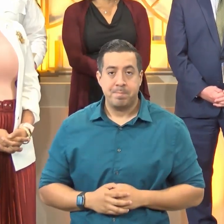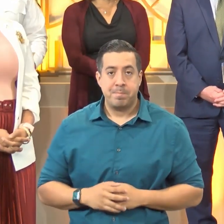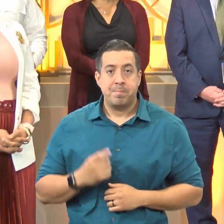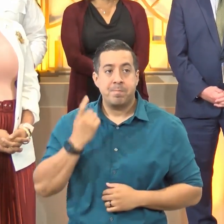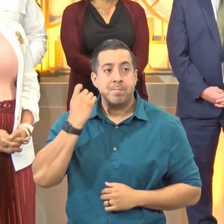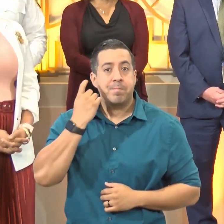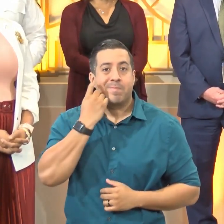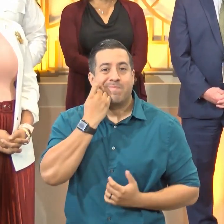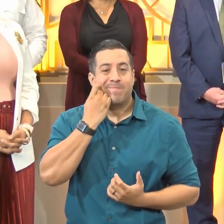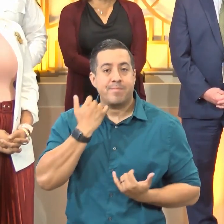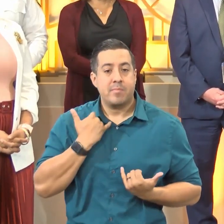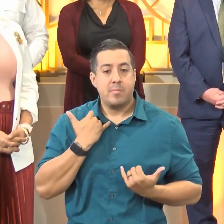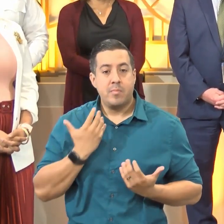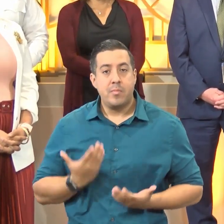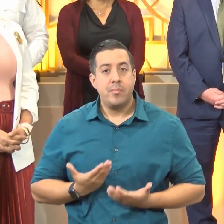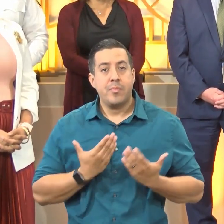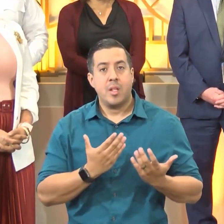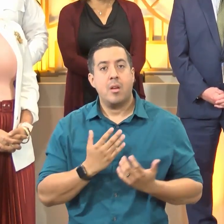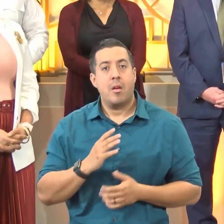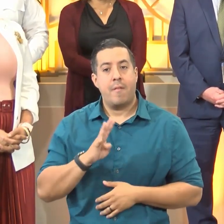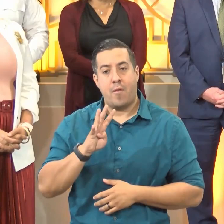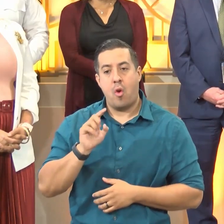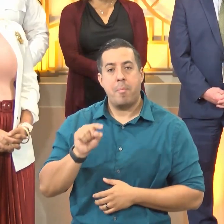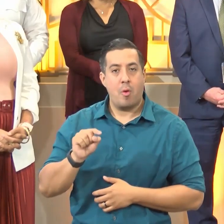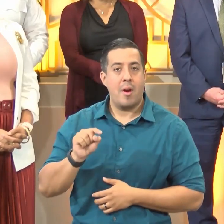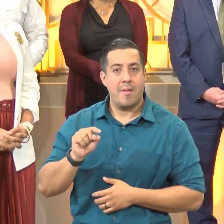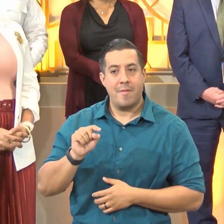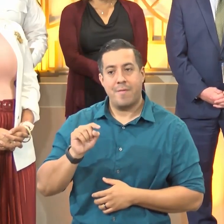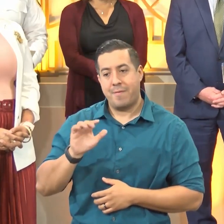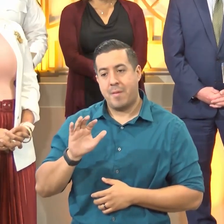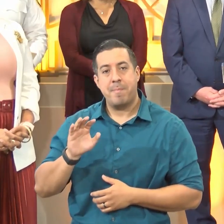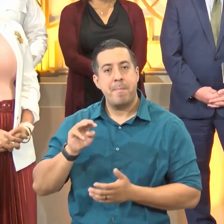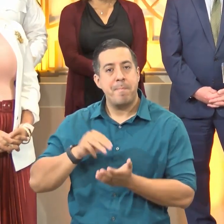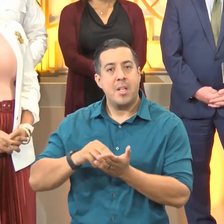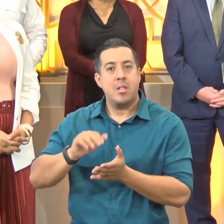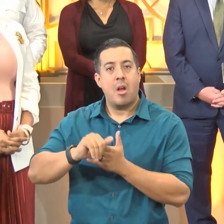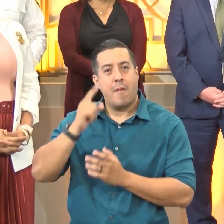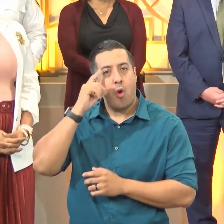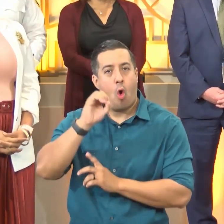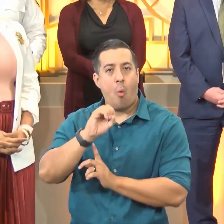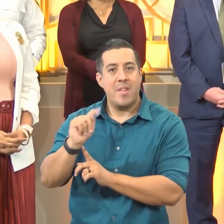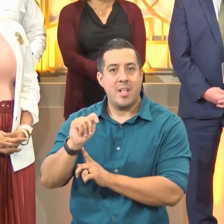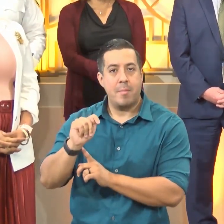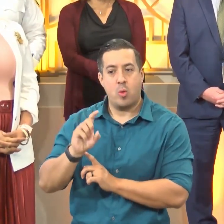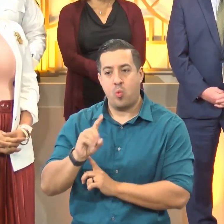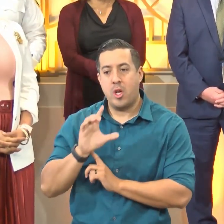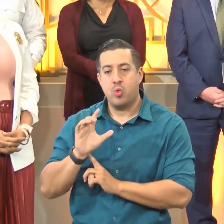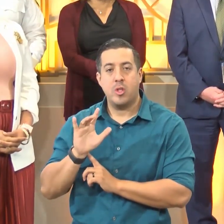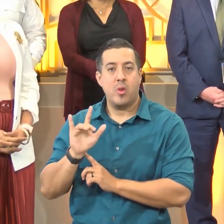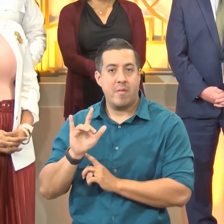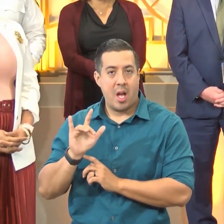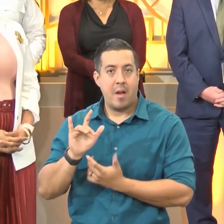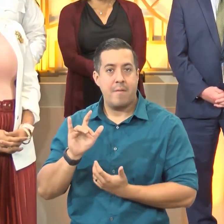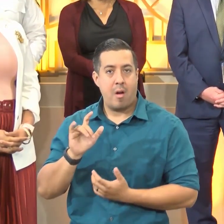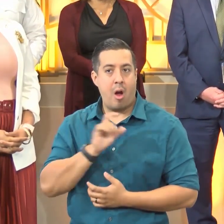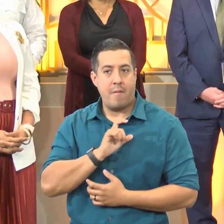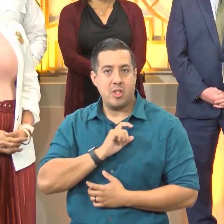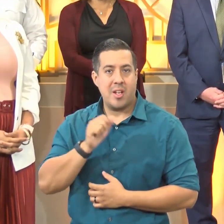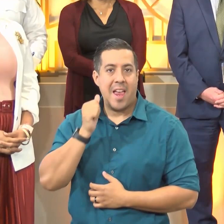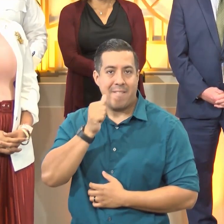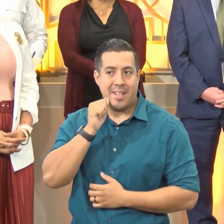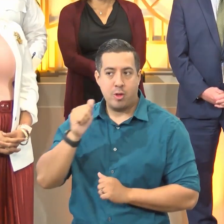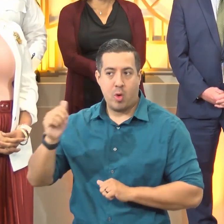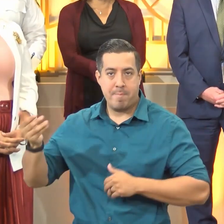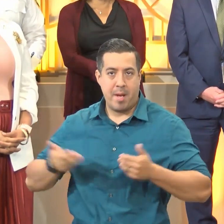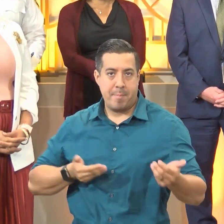advanced $5.74 million for overtime, adding 125 officers per day.